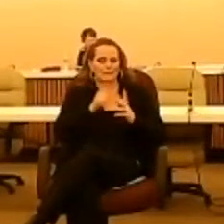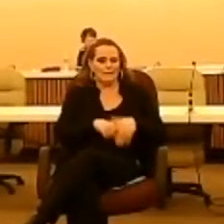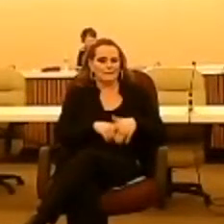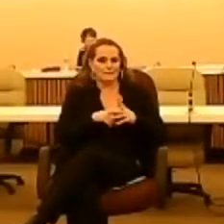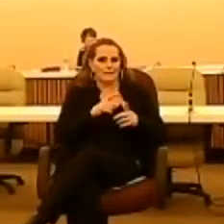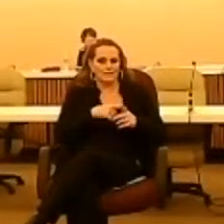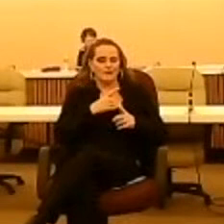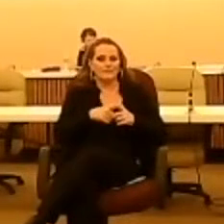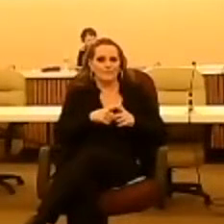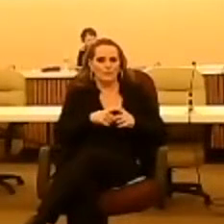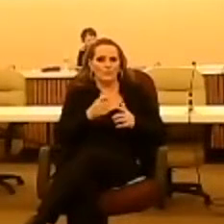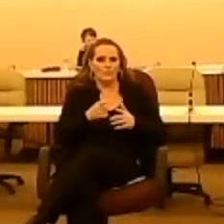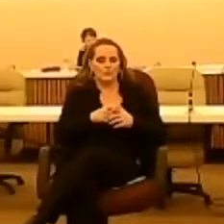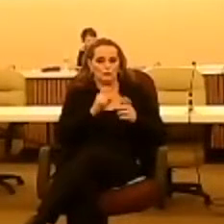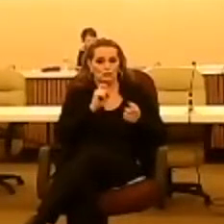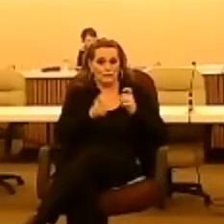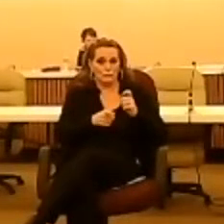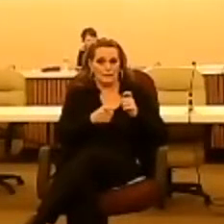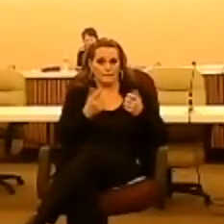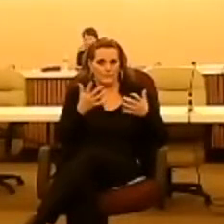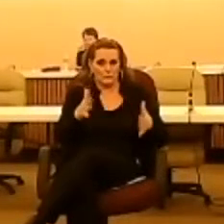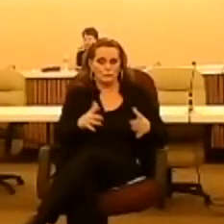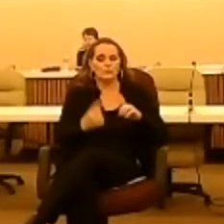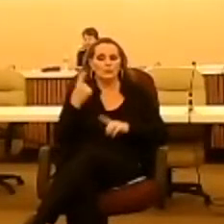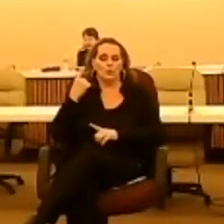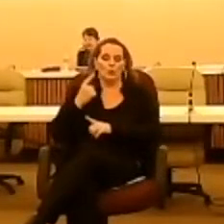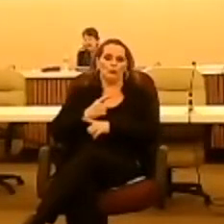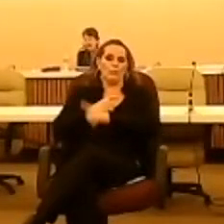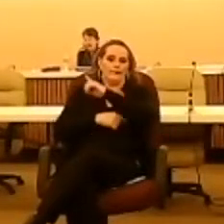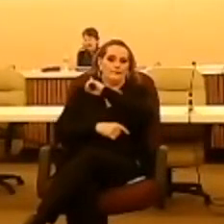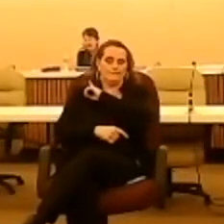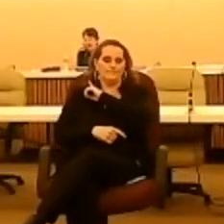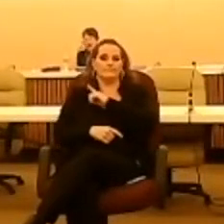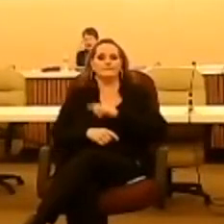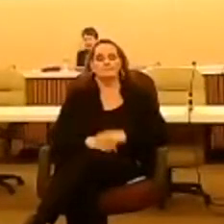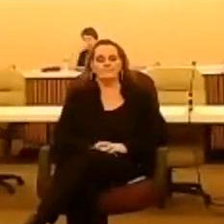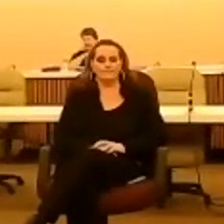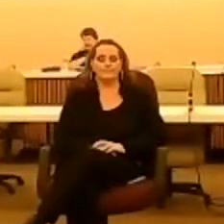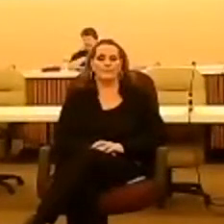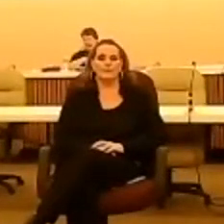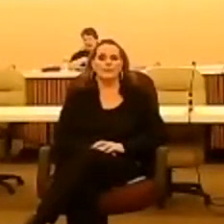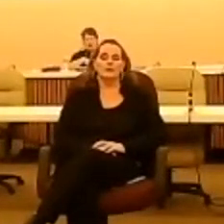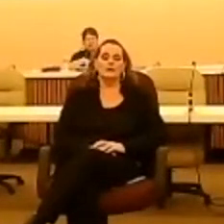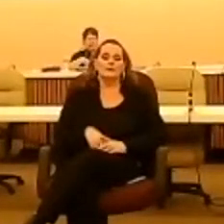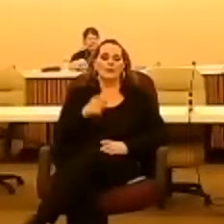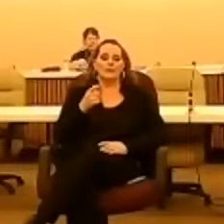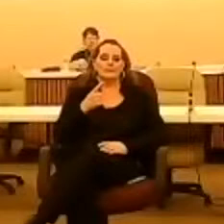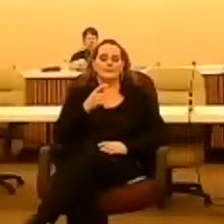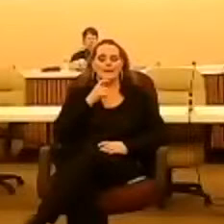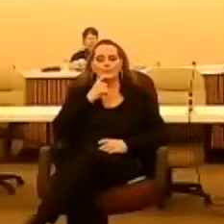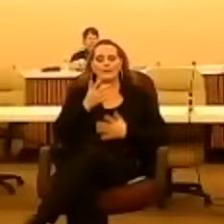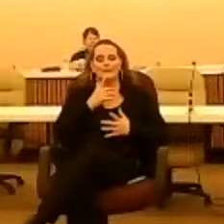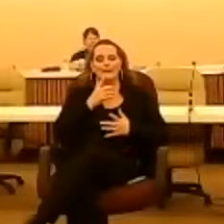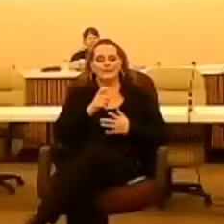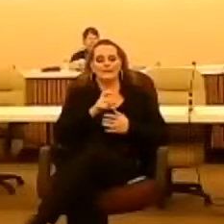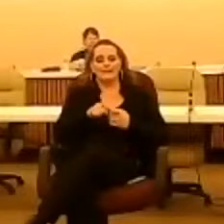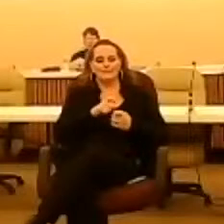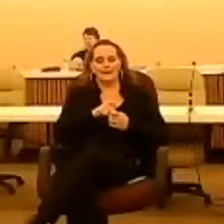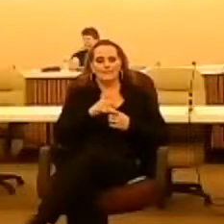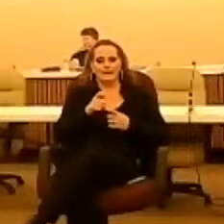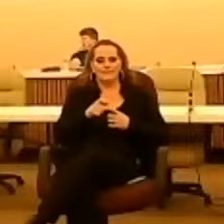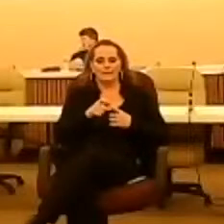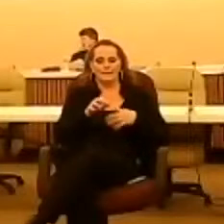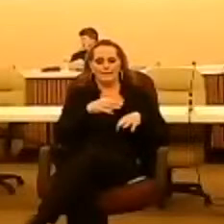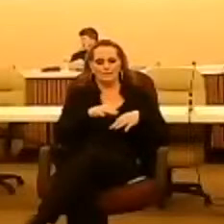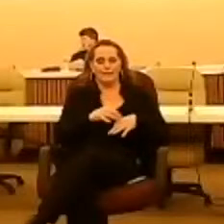things are completed? Correct. Completed to the town attorney's satisfaction. Because it may not be exactly as he put it. There's